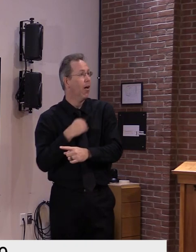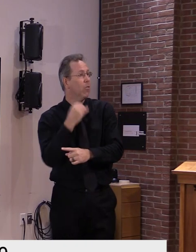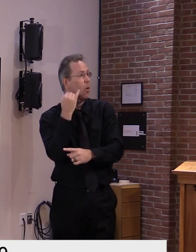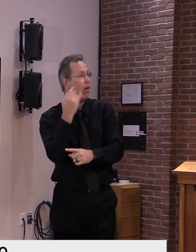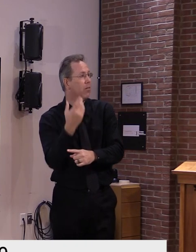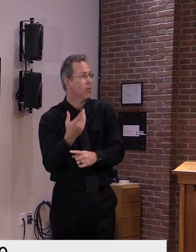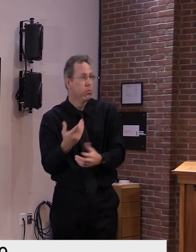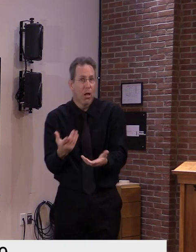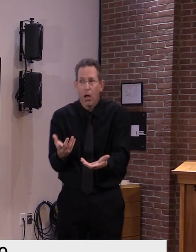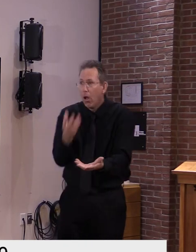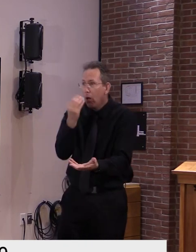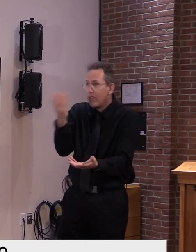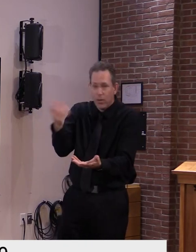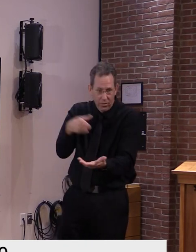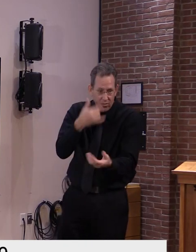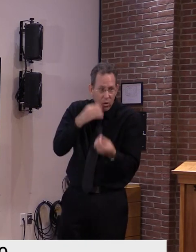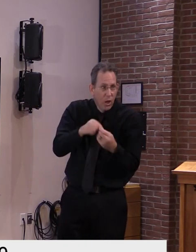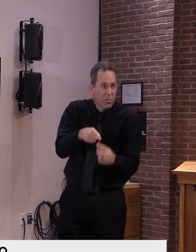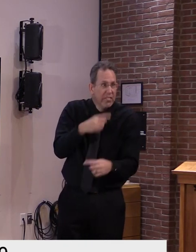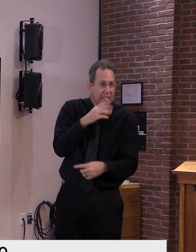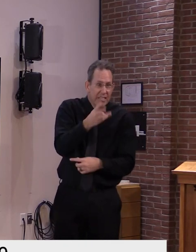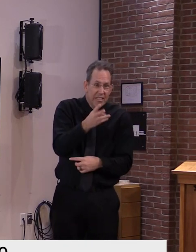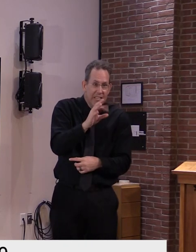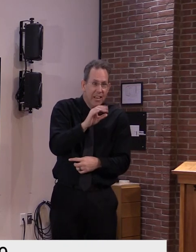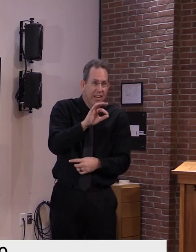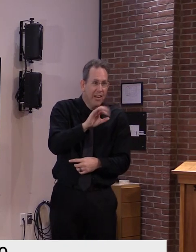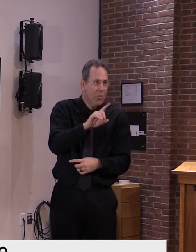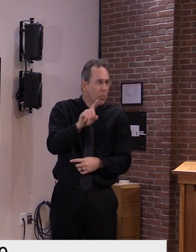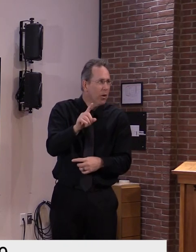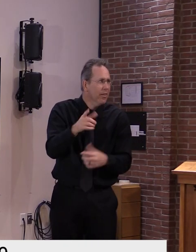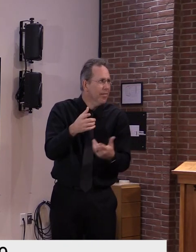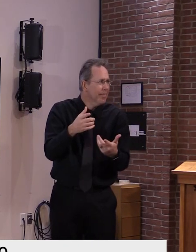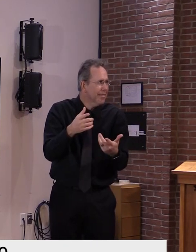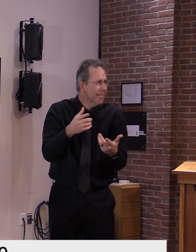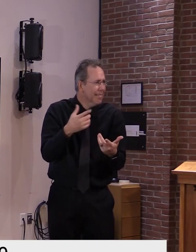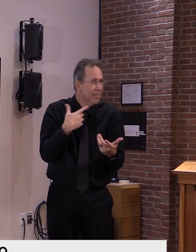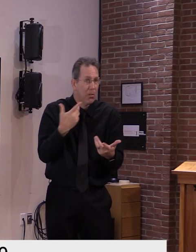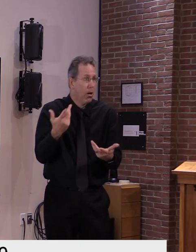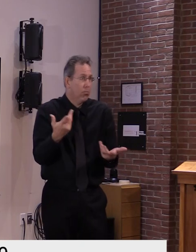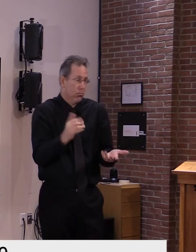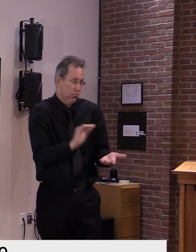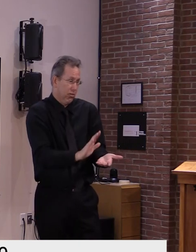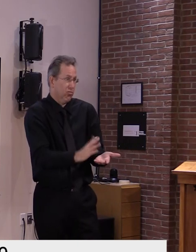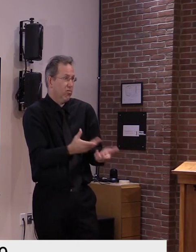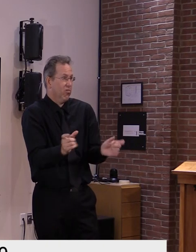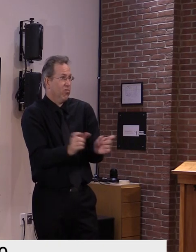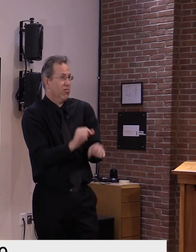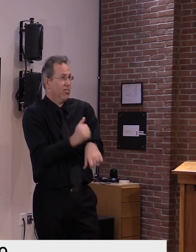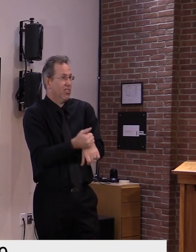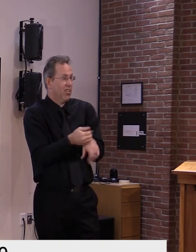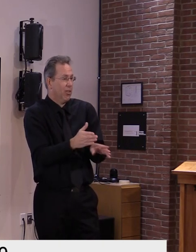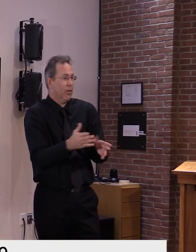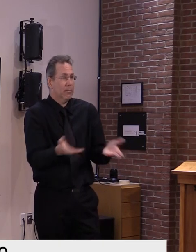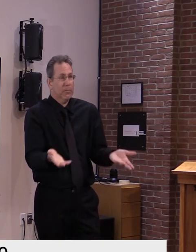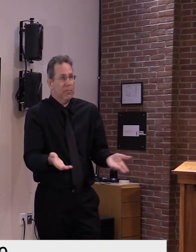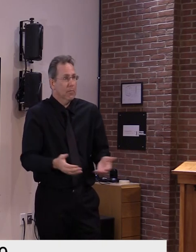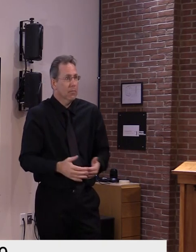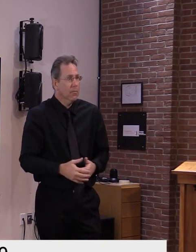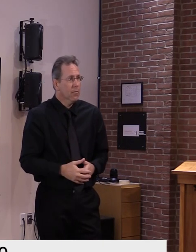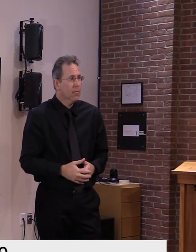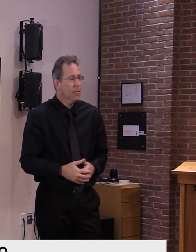it. Yeah. I don't know. Well, I don't know. We'll look into that and get back to you. Okay,